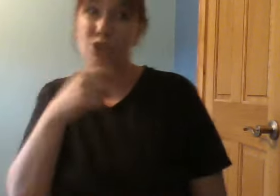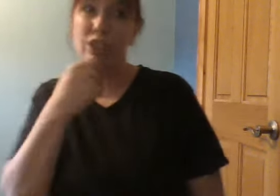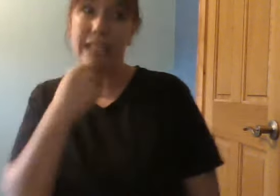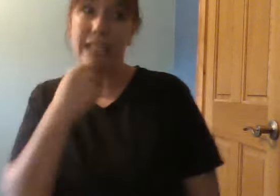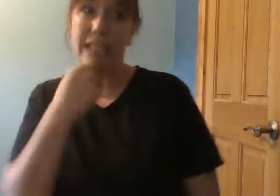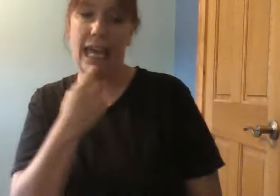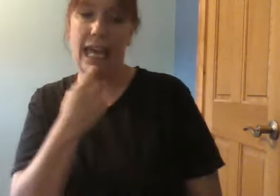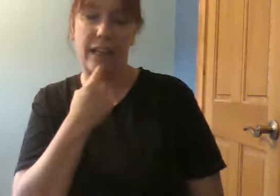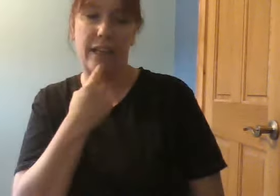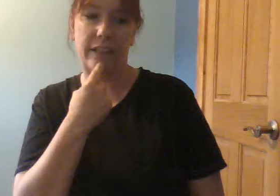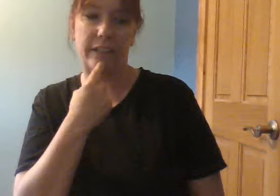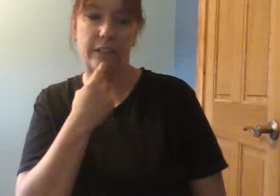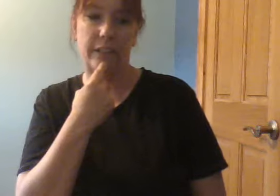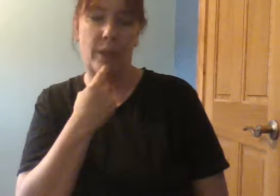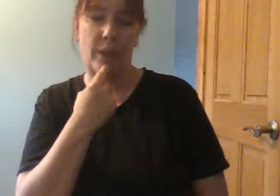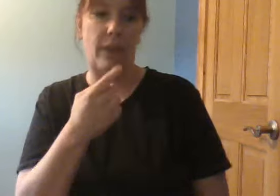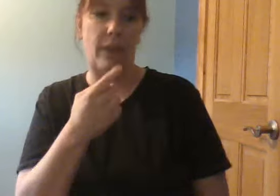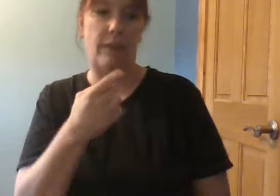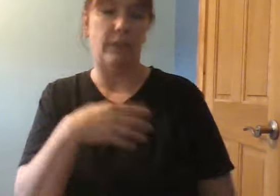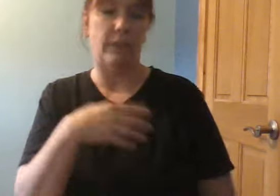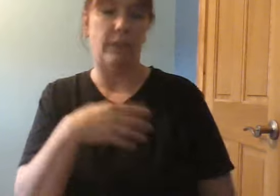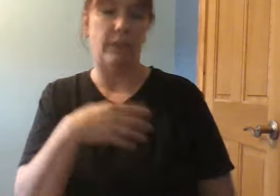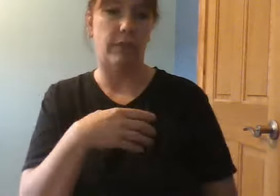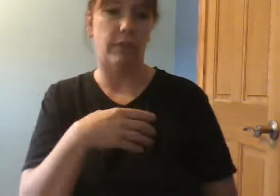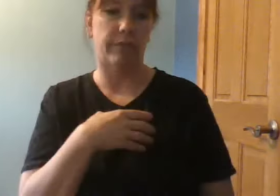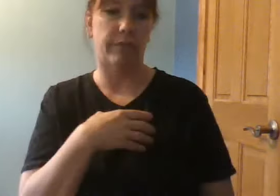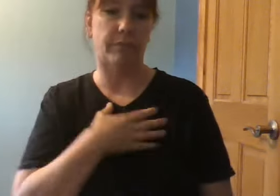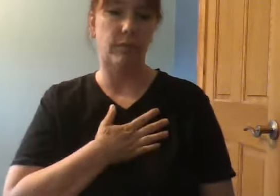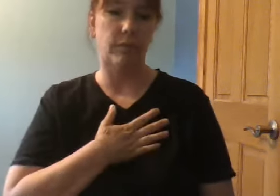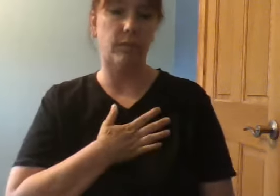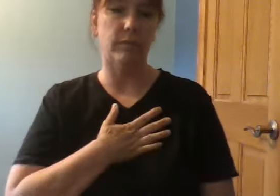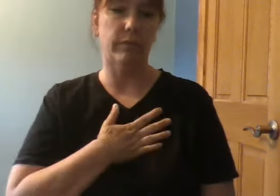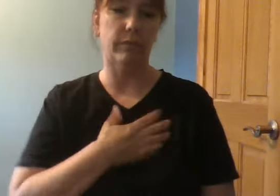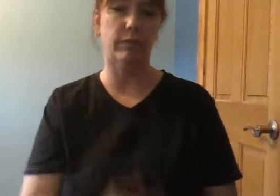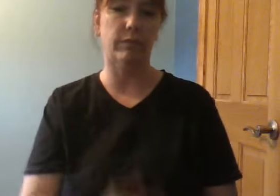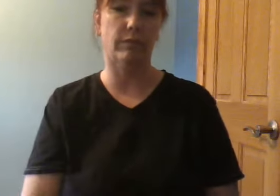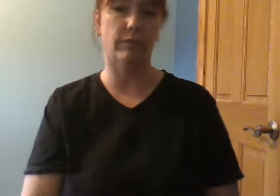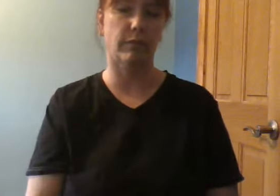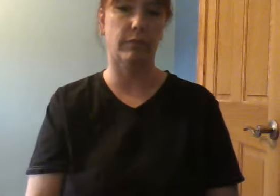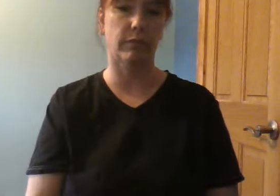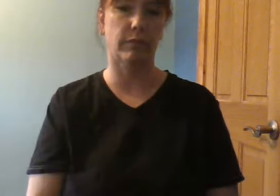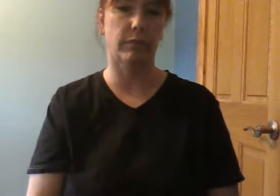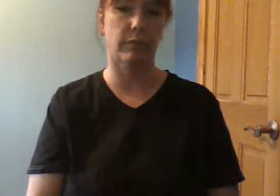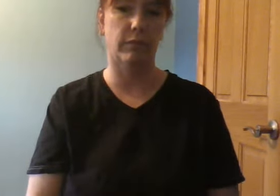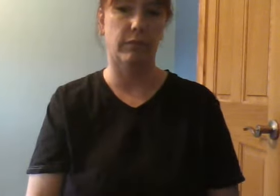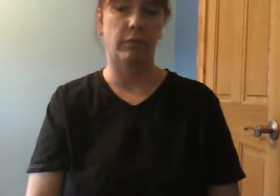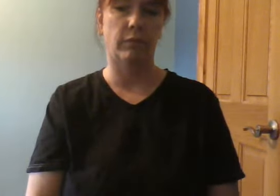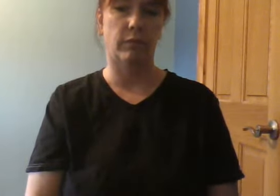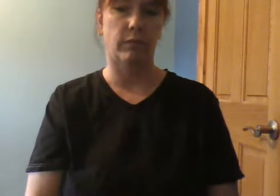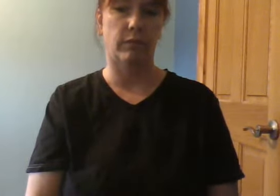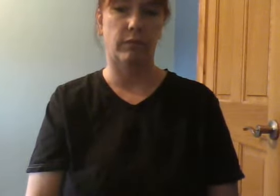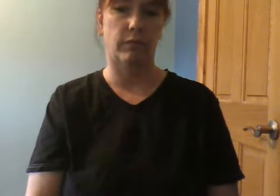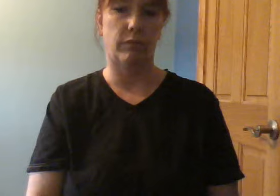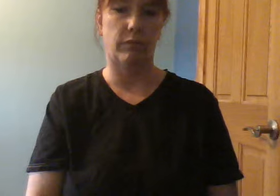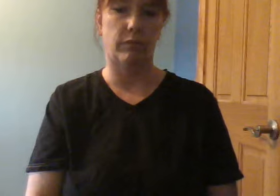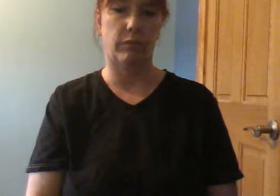first thing in the morning. It's an outrageous imposition on my Fourth Amendment right to privacy, and you're going to be sued for all the money you've got. That's what she should have said. But she's a kid,